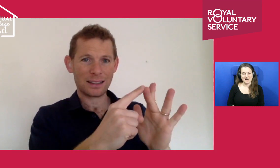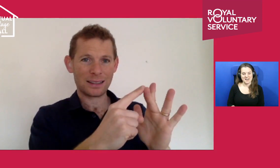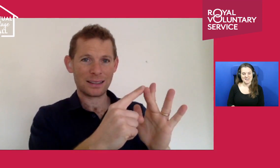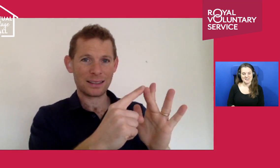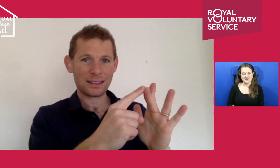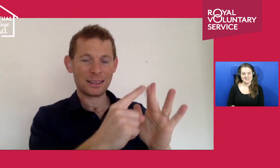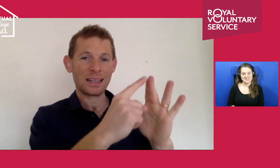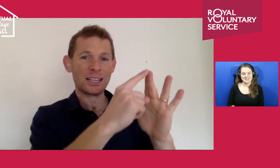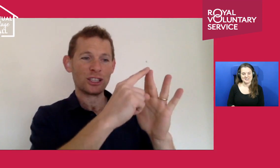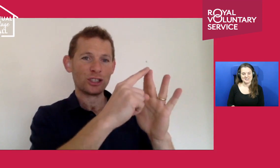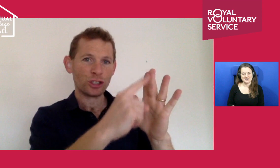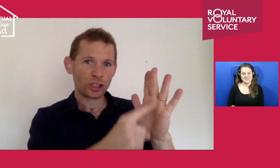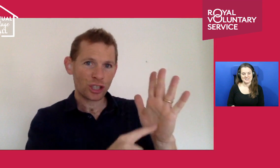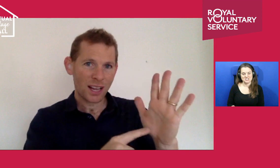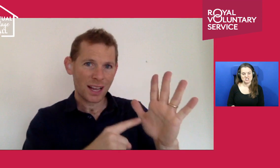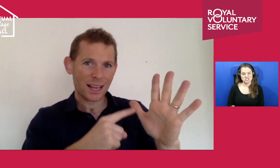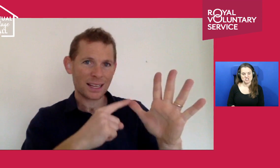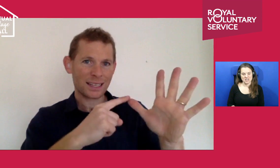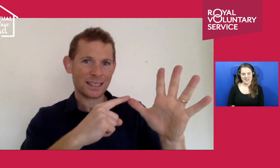I,